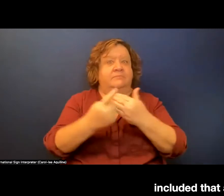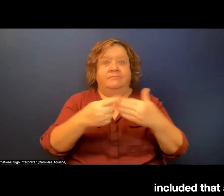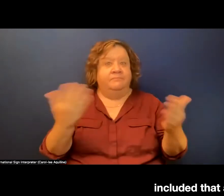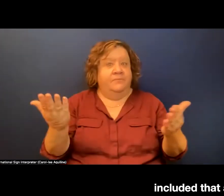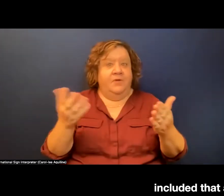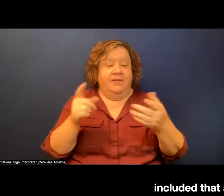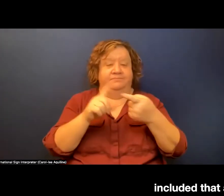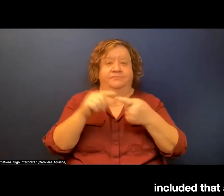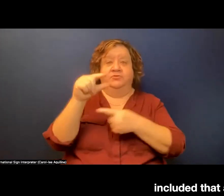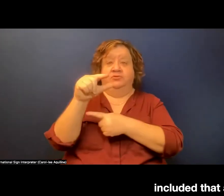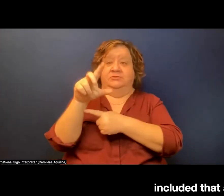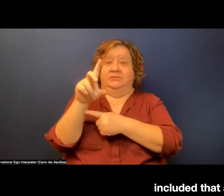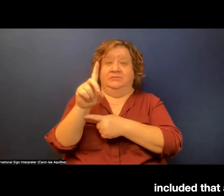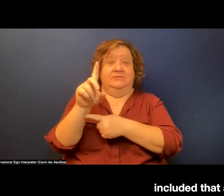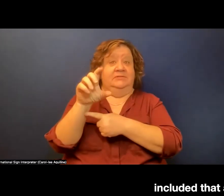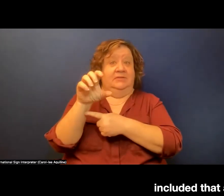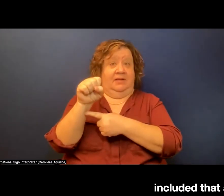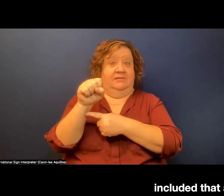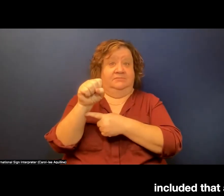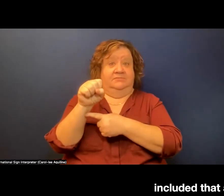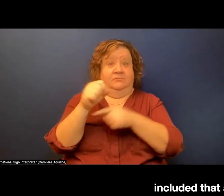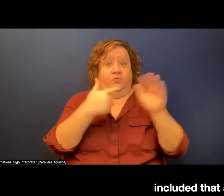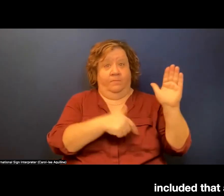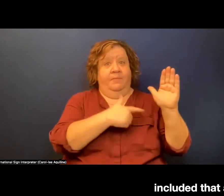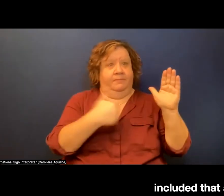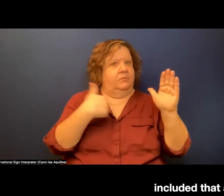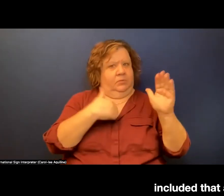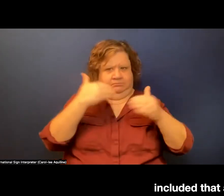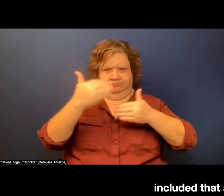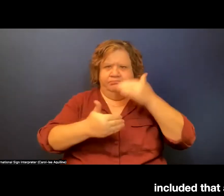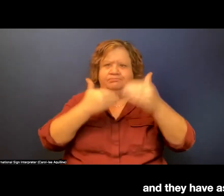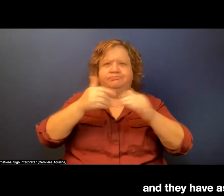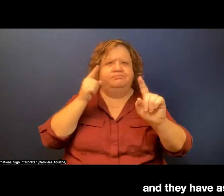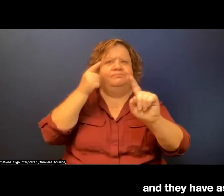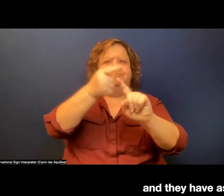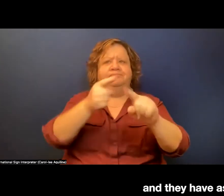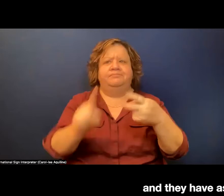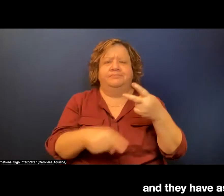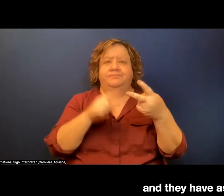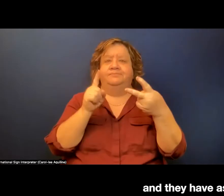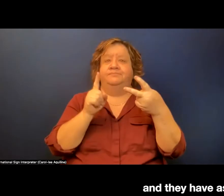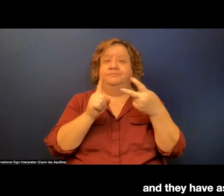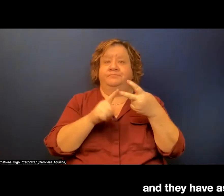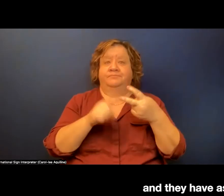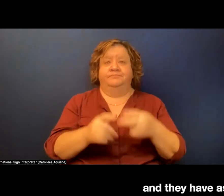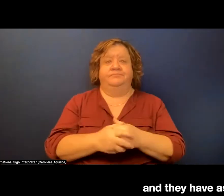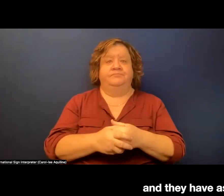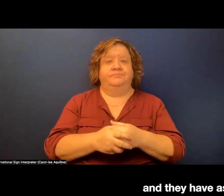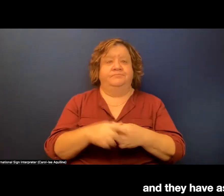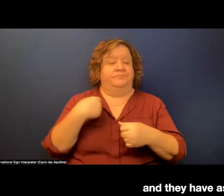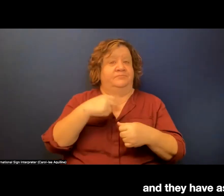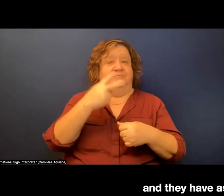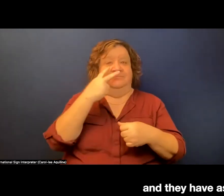commitment include that at least 39 Isange one-stop centers were trained, and they have, as of